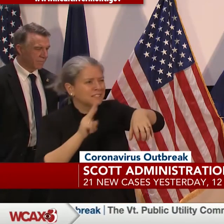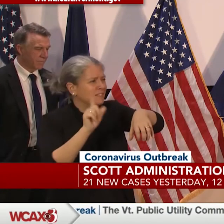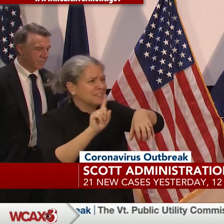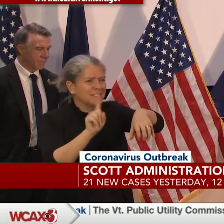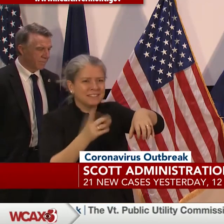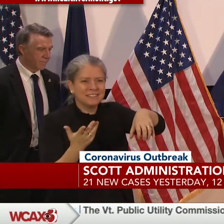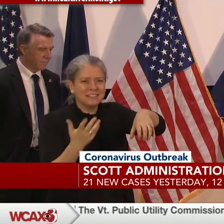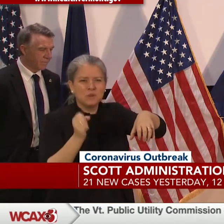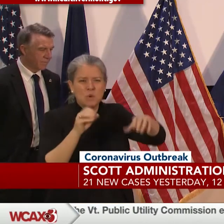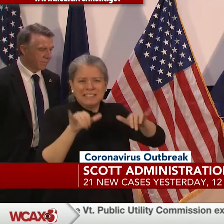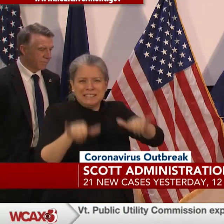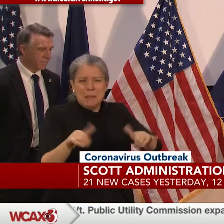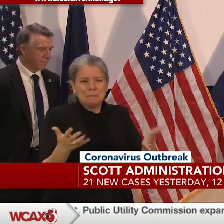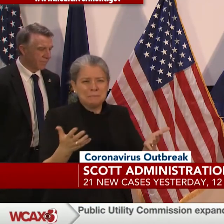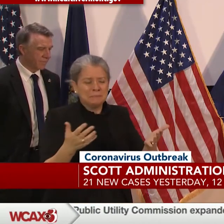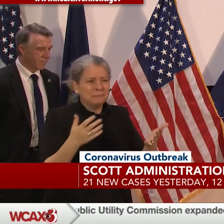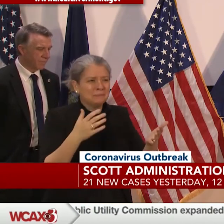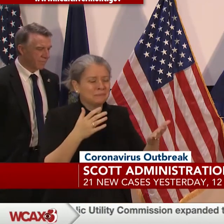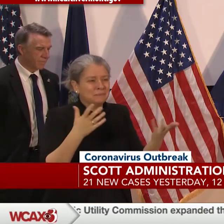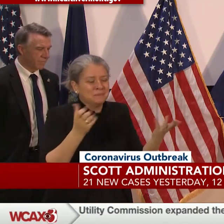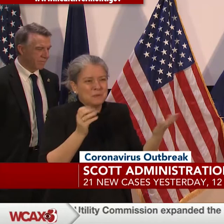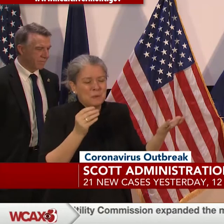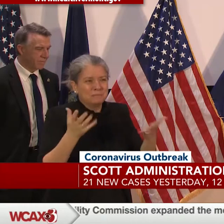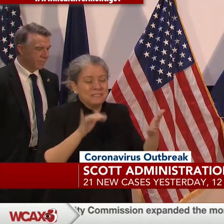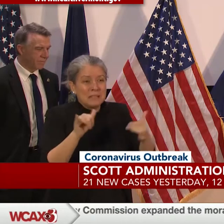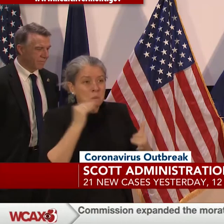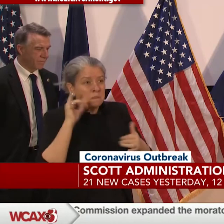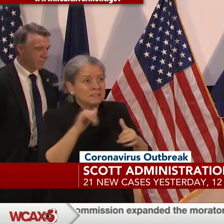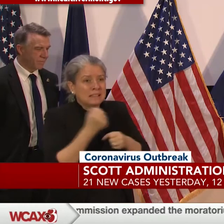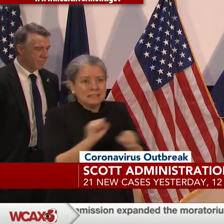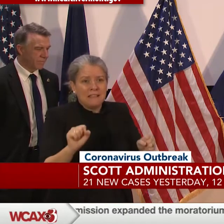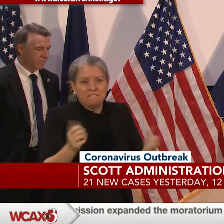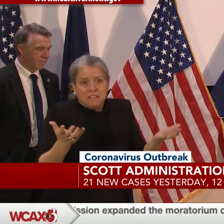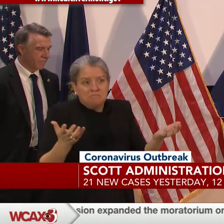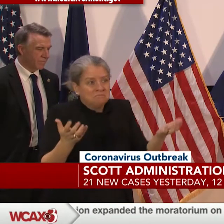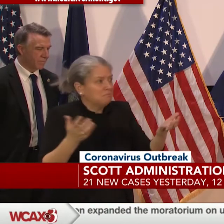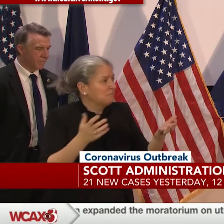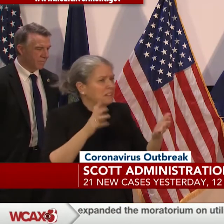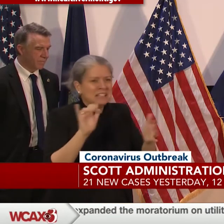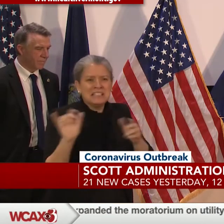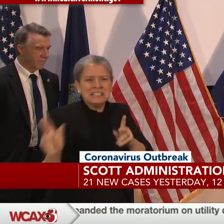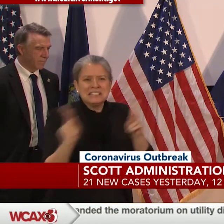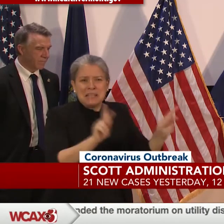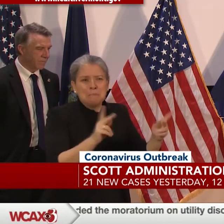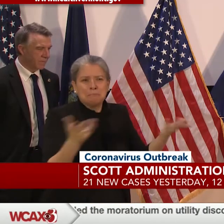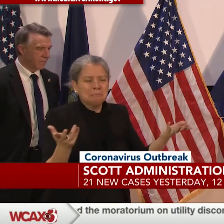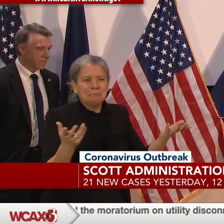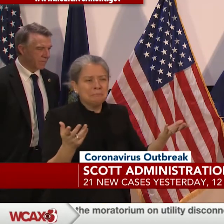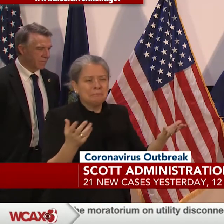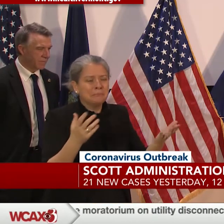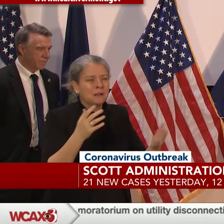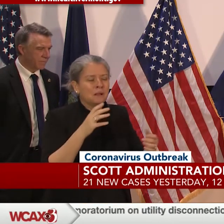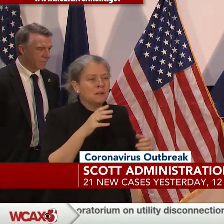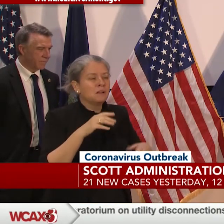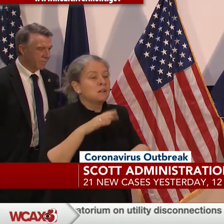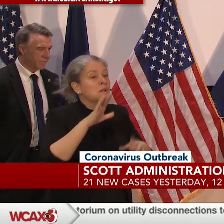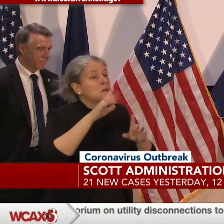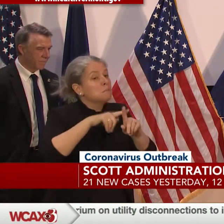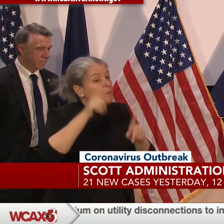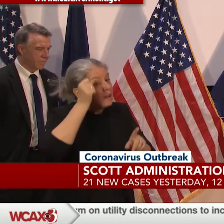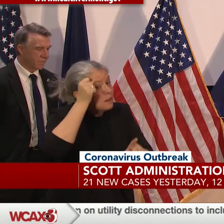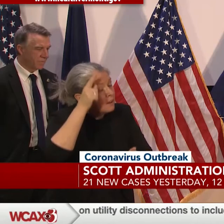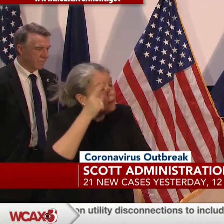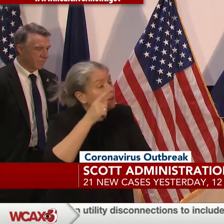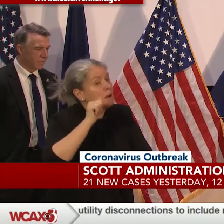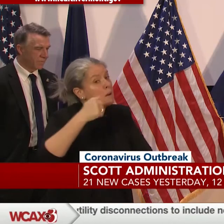terms of staying at home, staying safe. So that would be the advice that everyone would have anyways. The major issue in buildings like